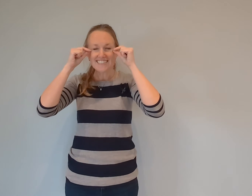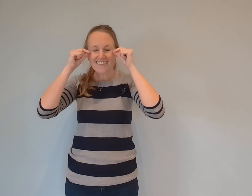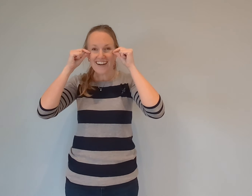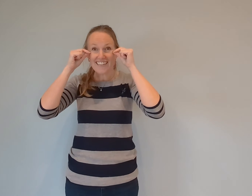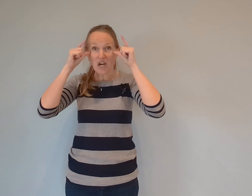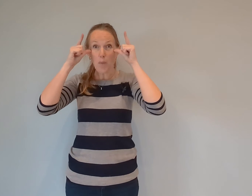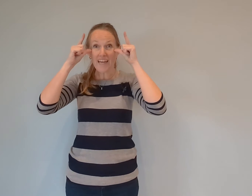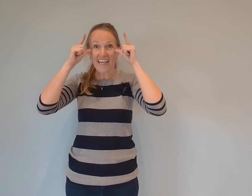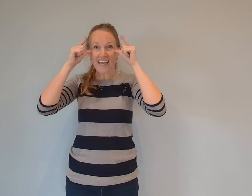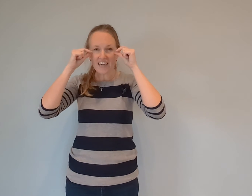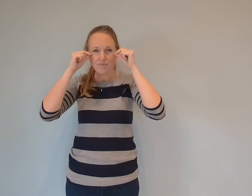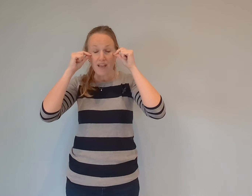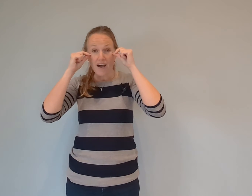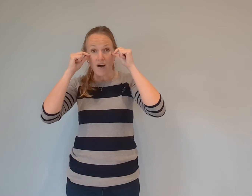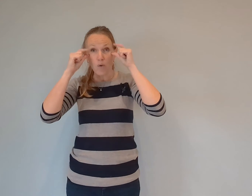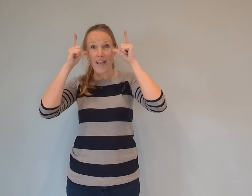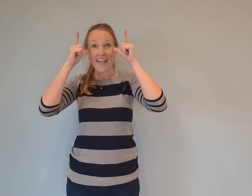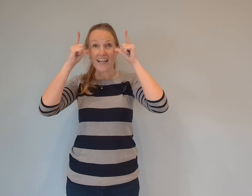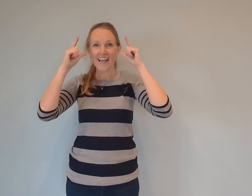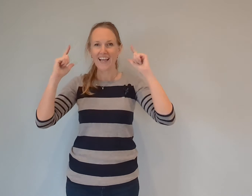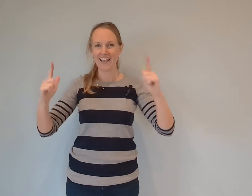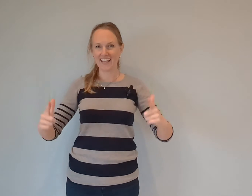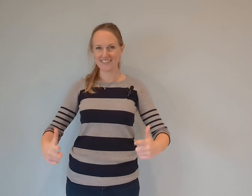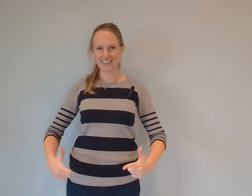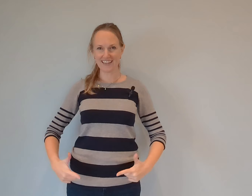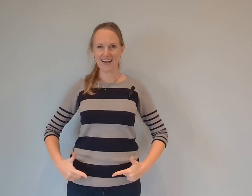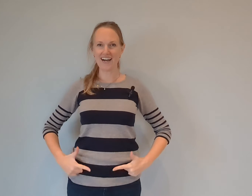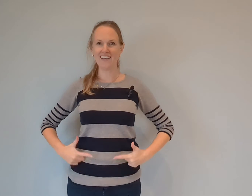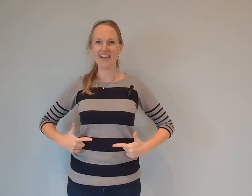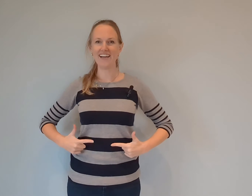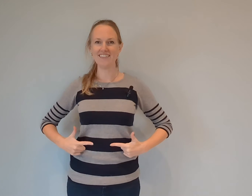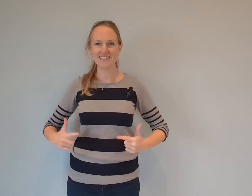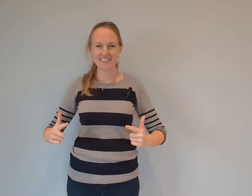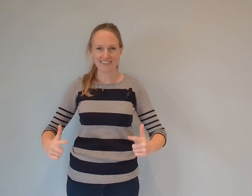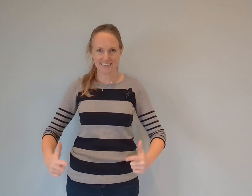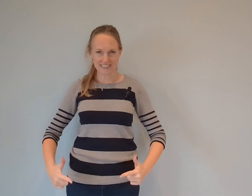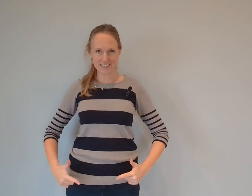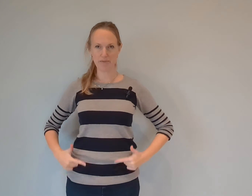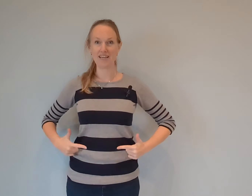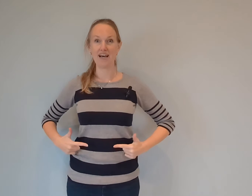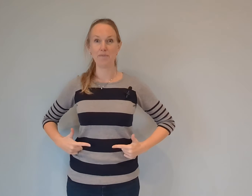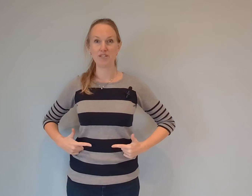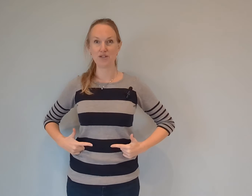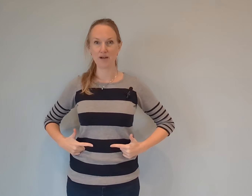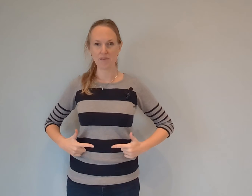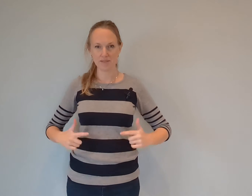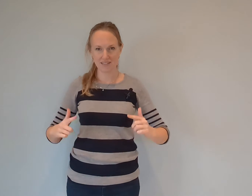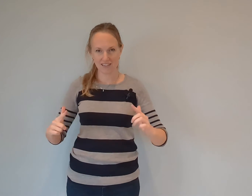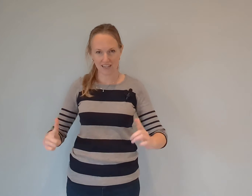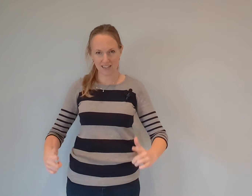your eyes opening. Awake and alive. L's down to your stomach, up to your ribs. Okay?